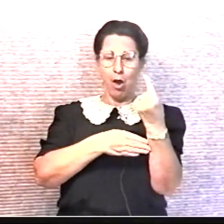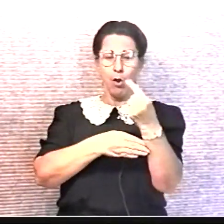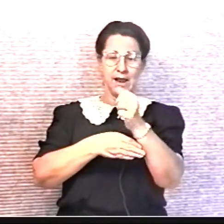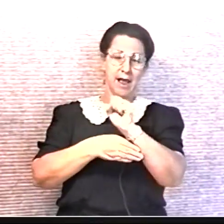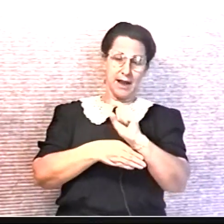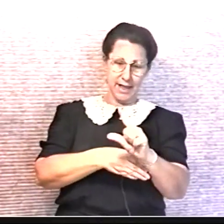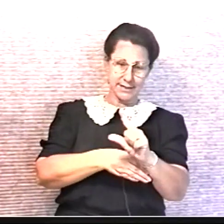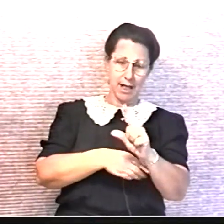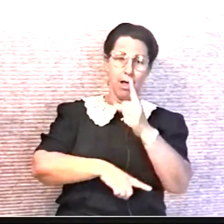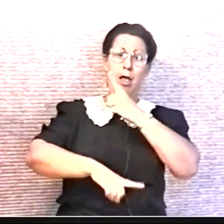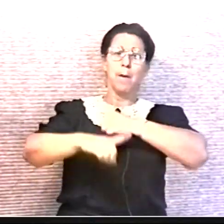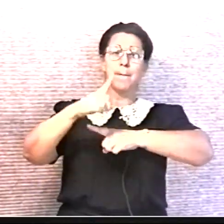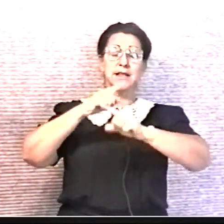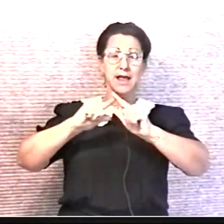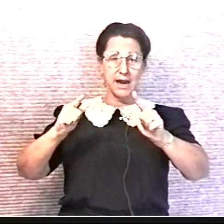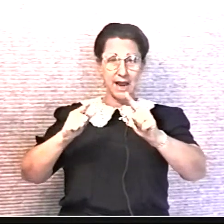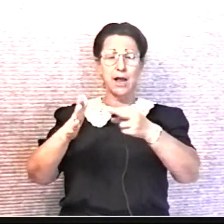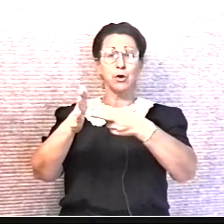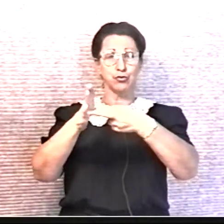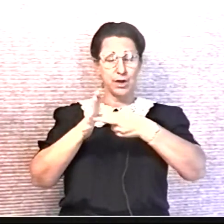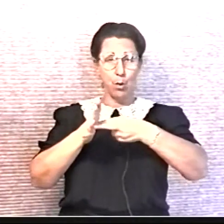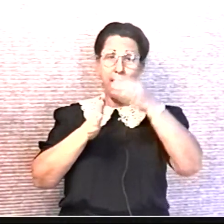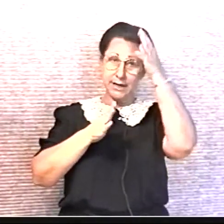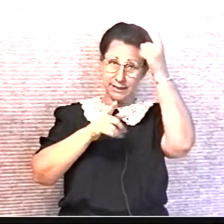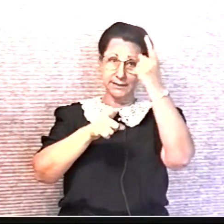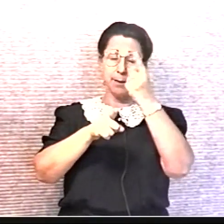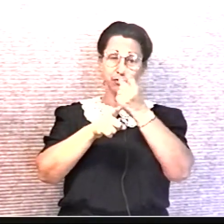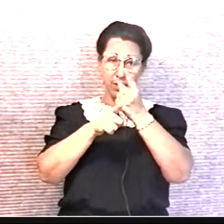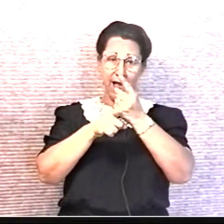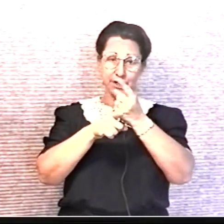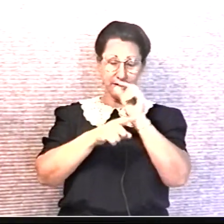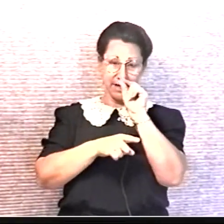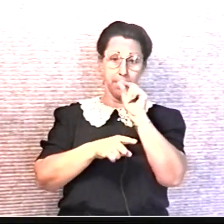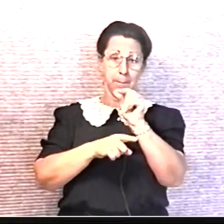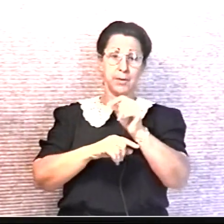only on ASL. But sign language requires conceptual accuracy, period.